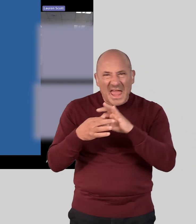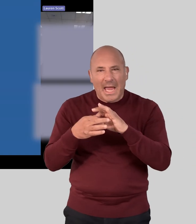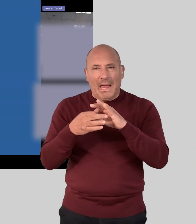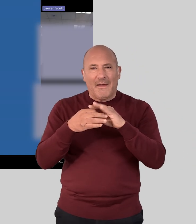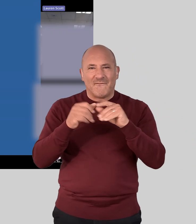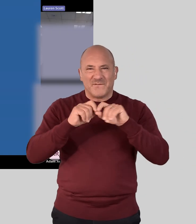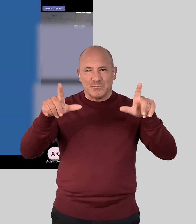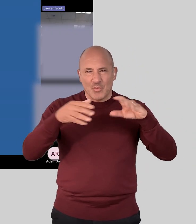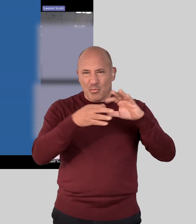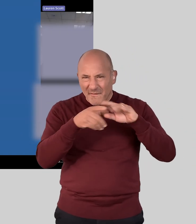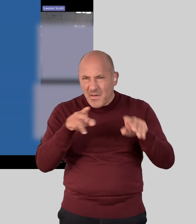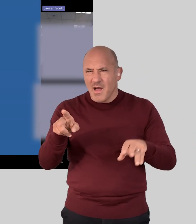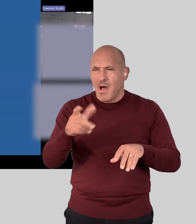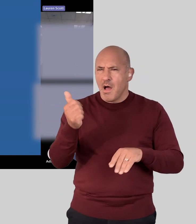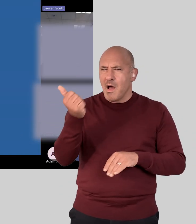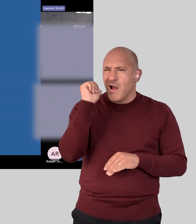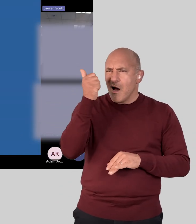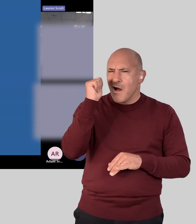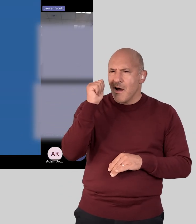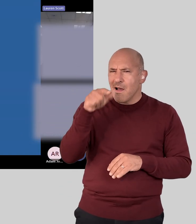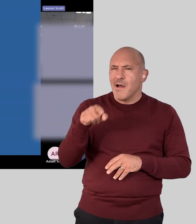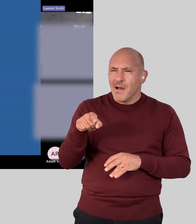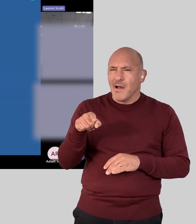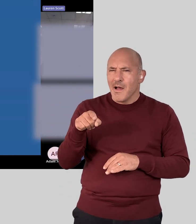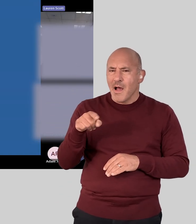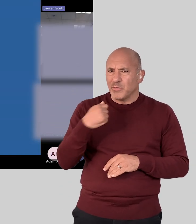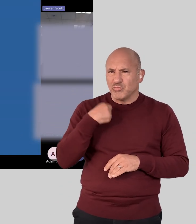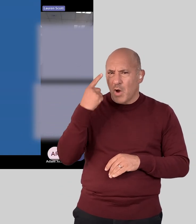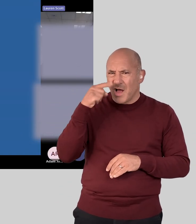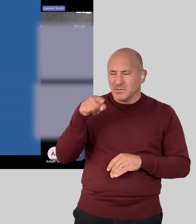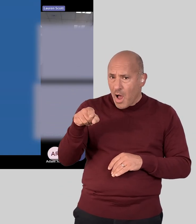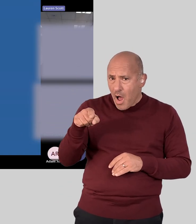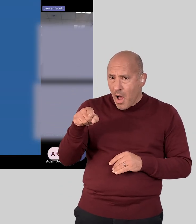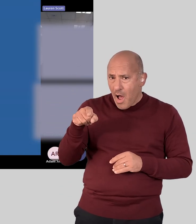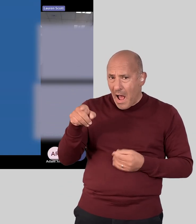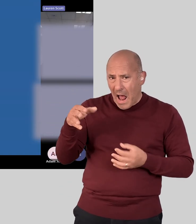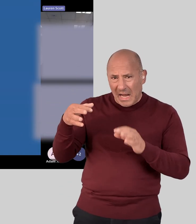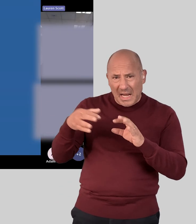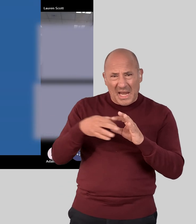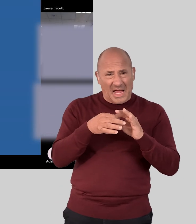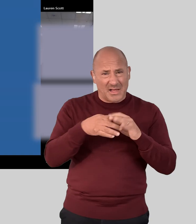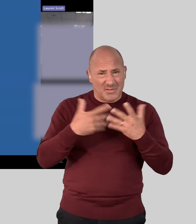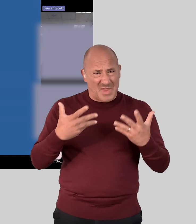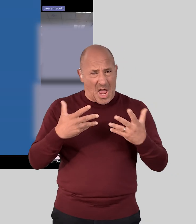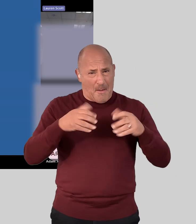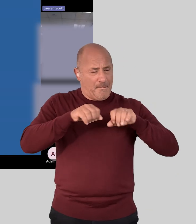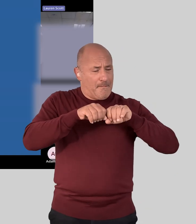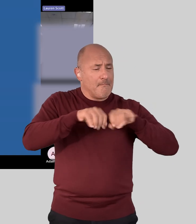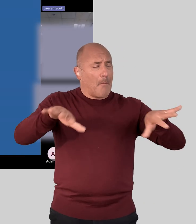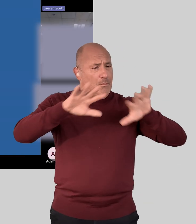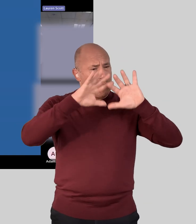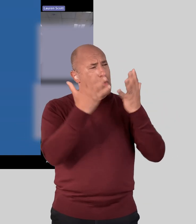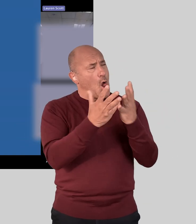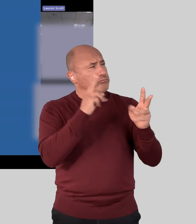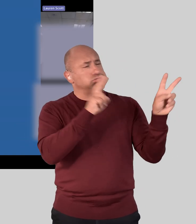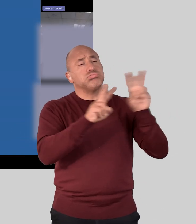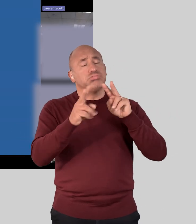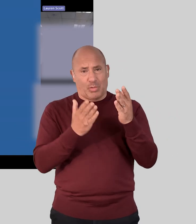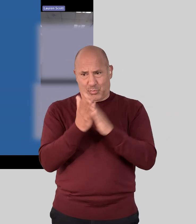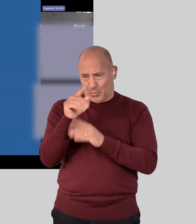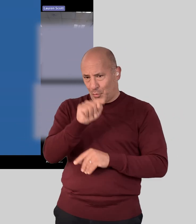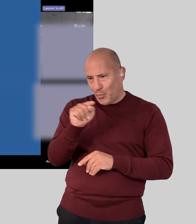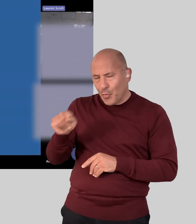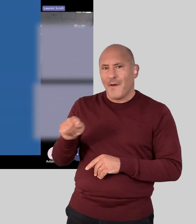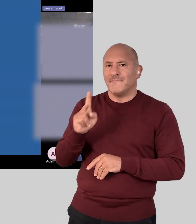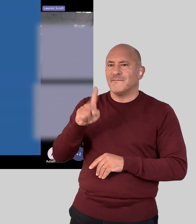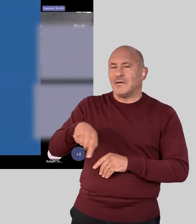musical references and video references that we might be familiar with that we, maybe don't realize is a part of